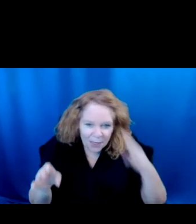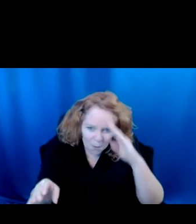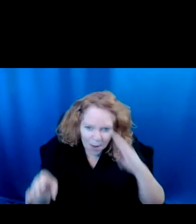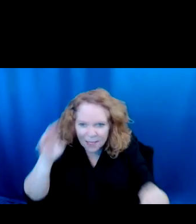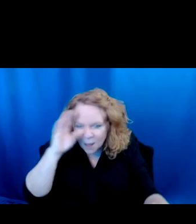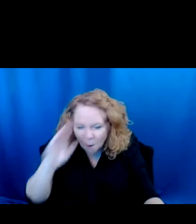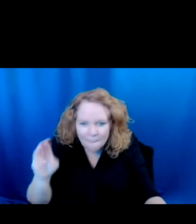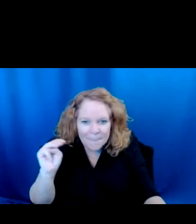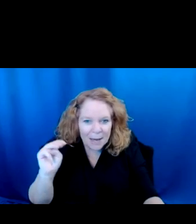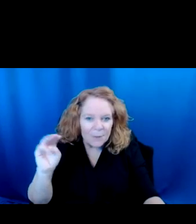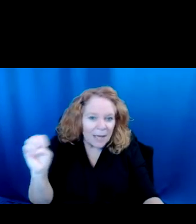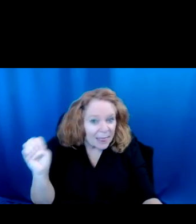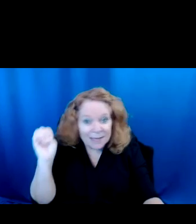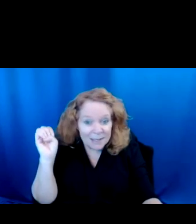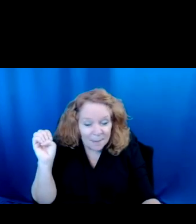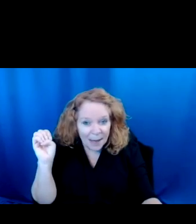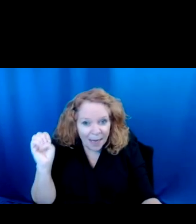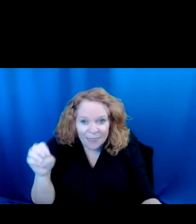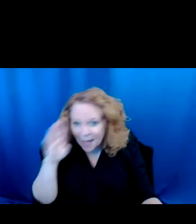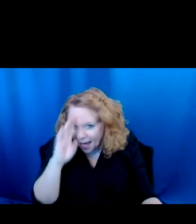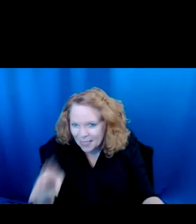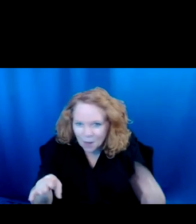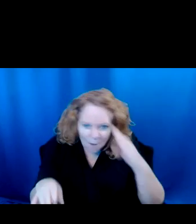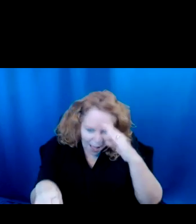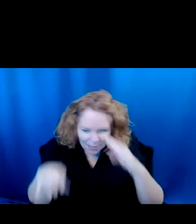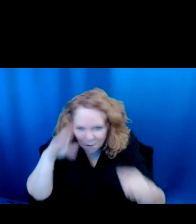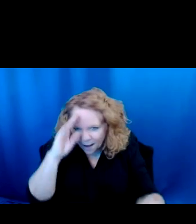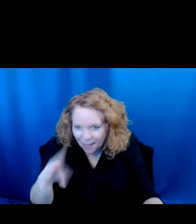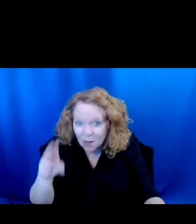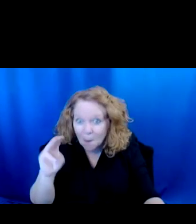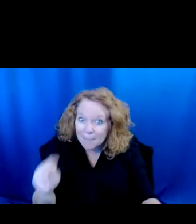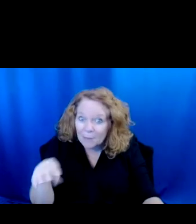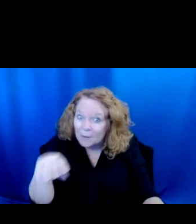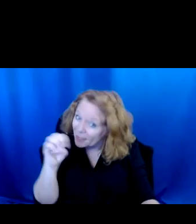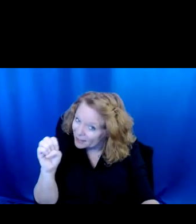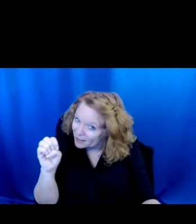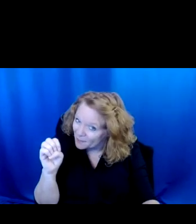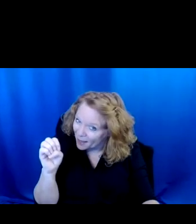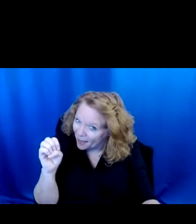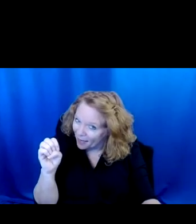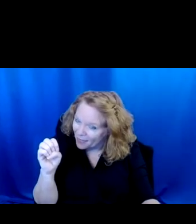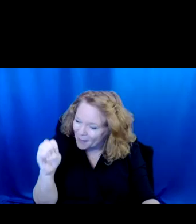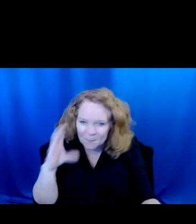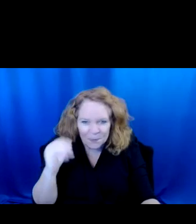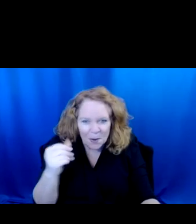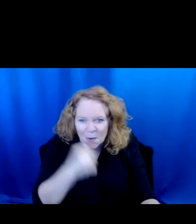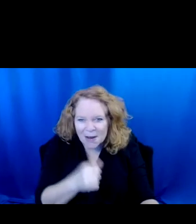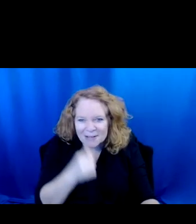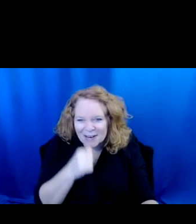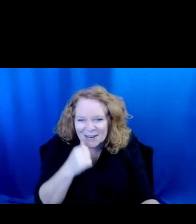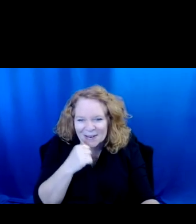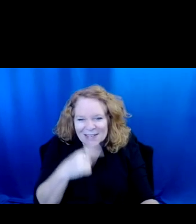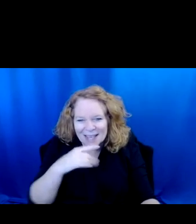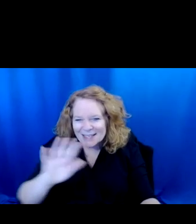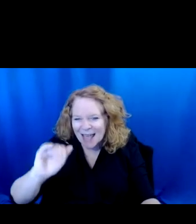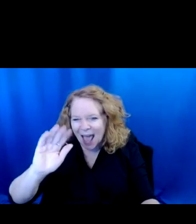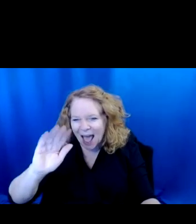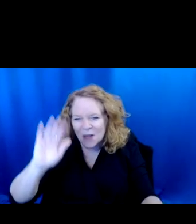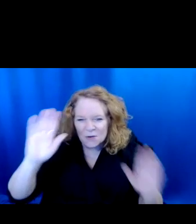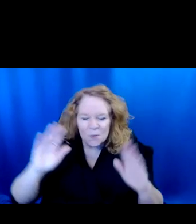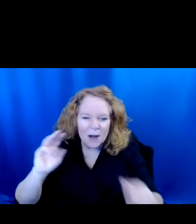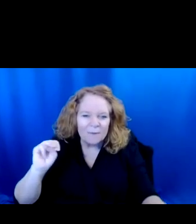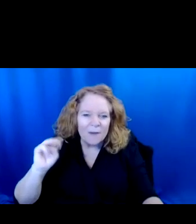Hello, Mary Elizabeth. Hello, Mary Elizabeth. Boys and girls, let's say hello to the wonderful